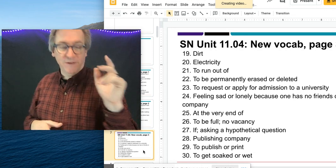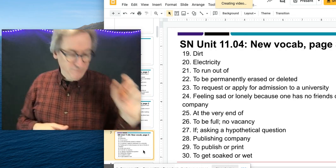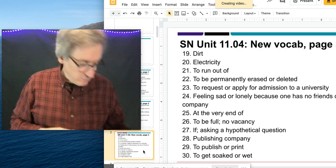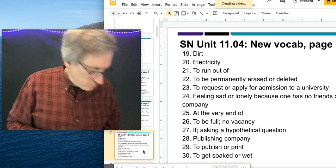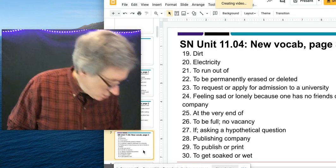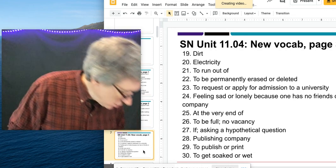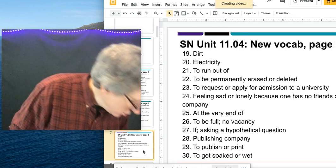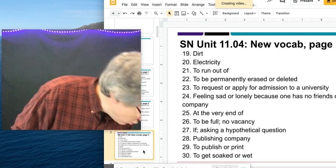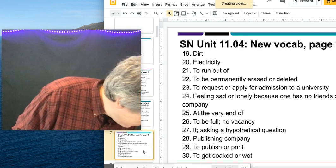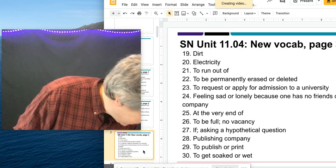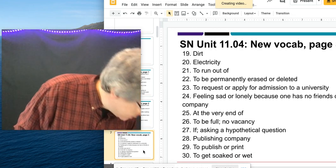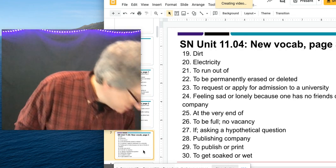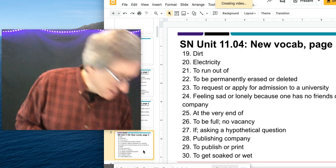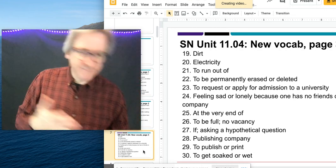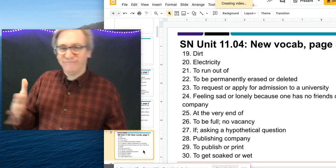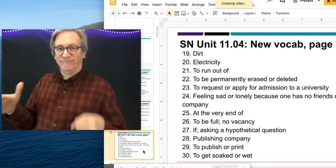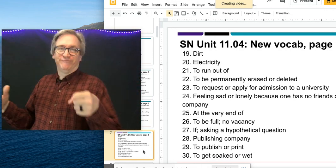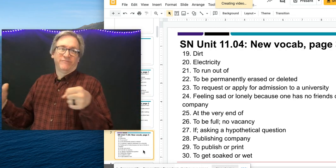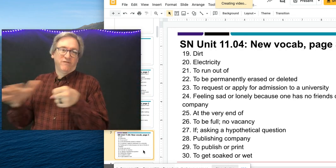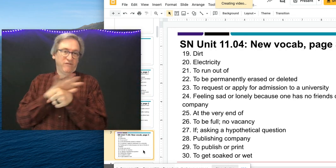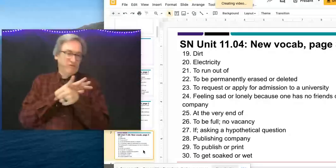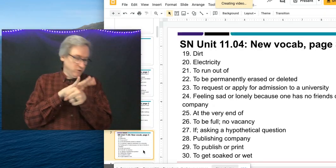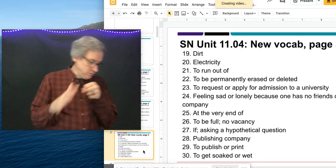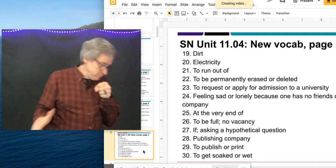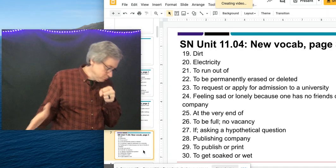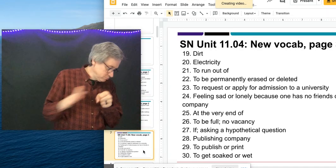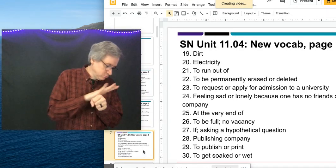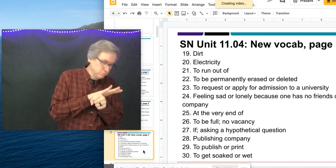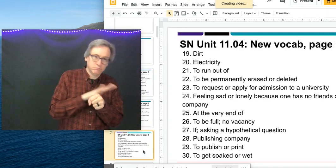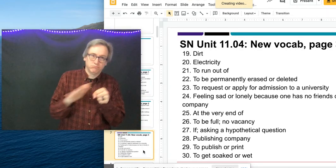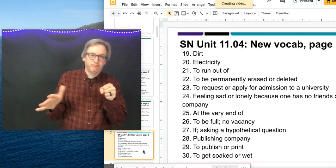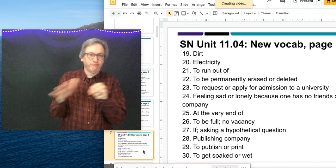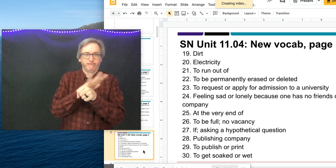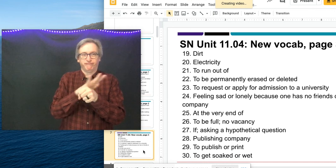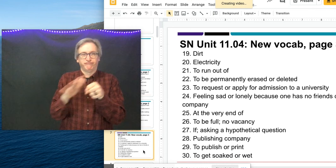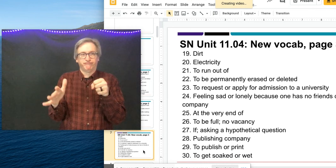to be full, no vacancy, full.